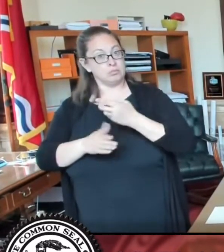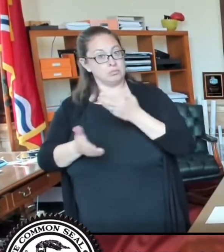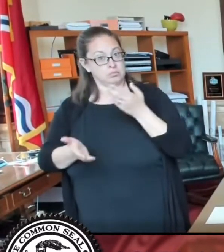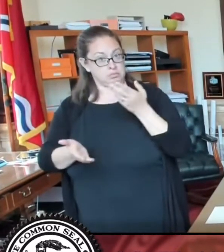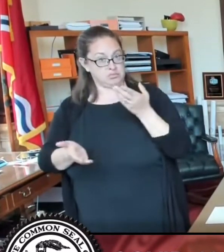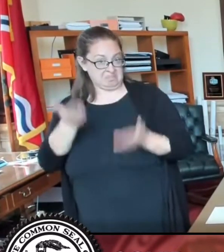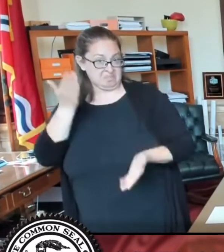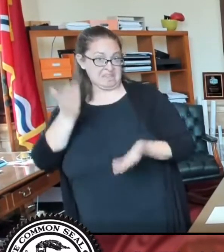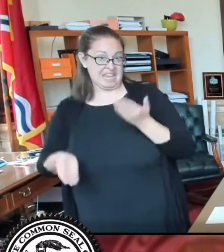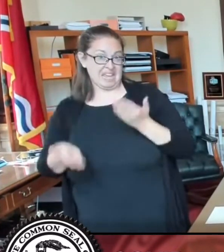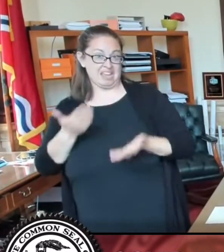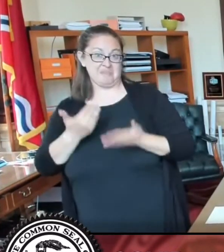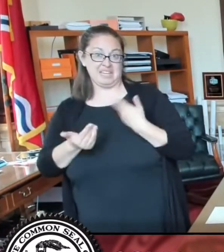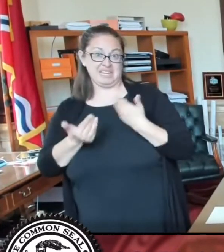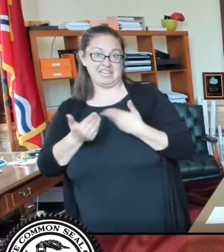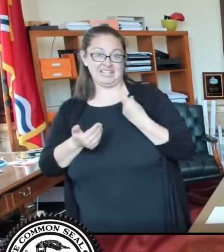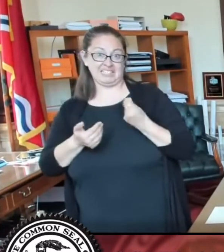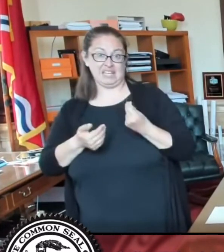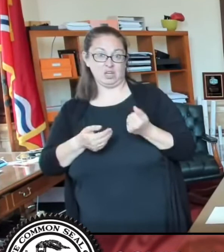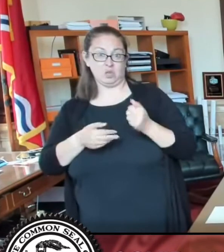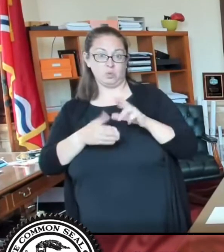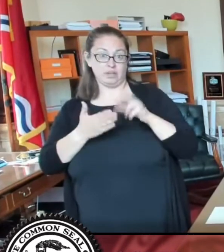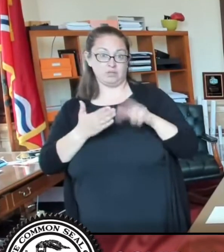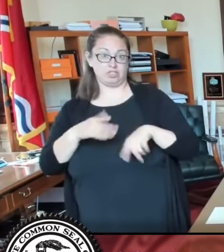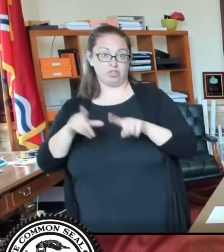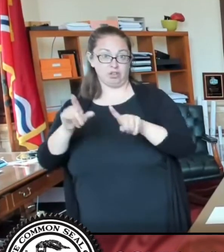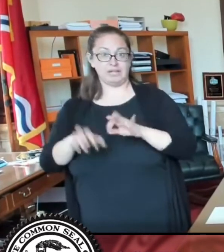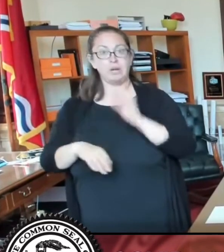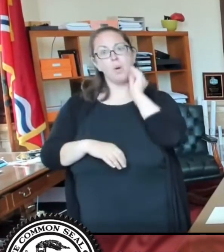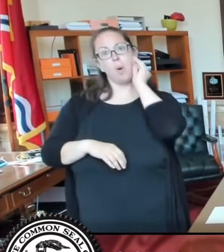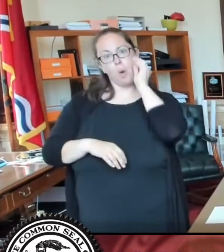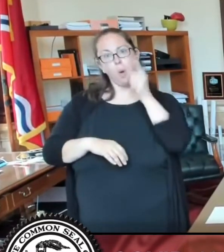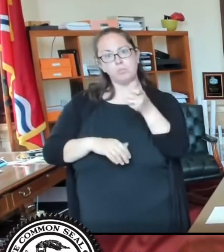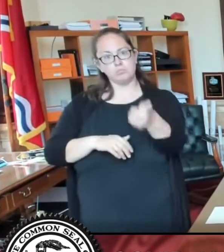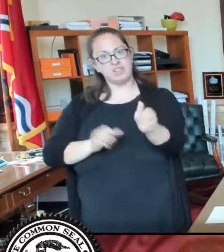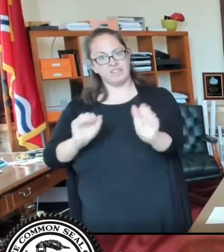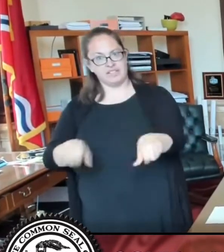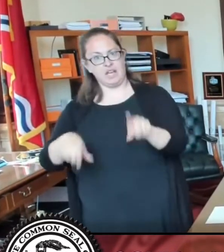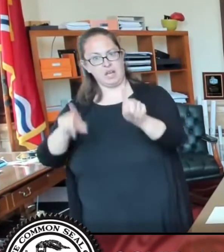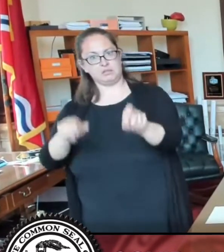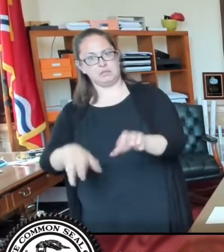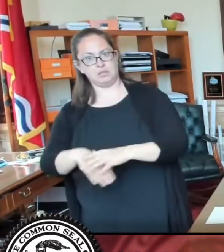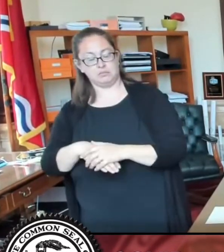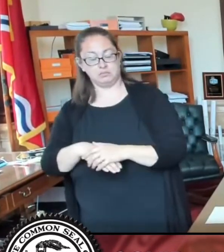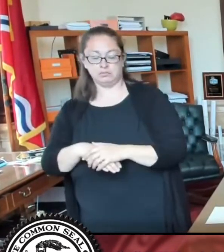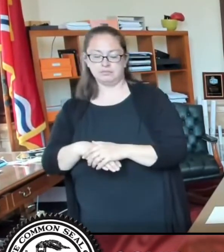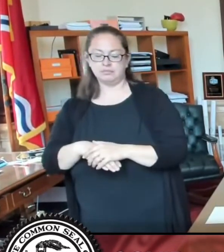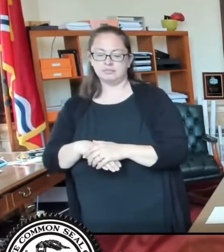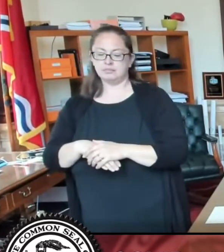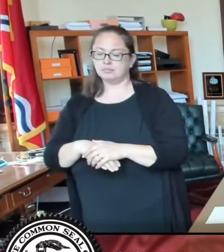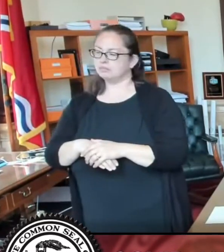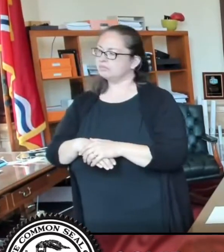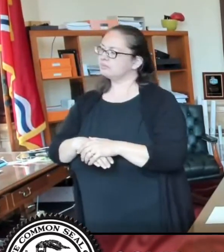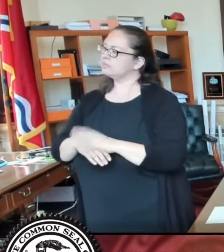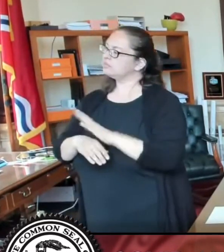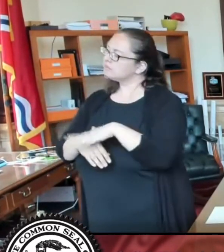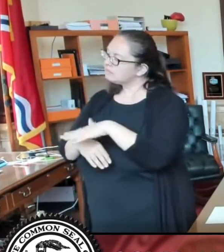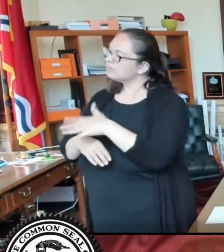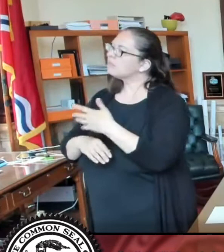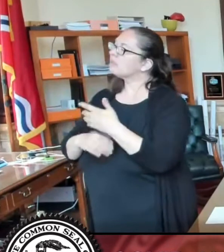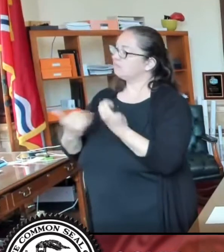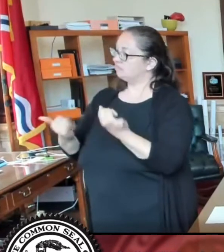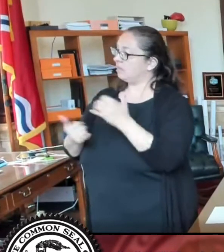perhaps an easy, quick result test that you could do at home. Amanda's question, Mayor, is now that the CARES Act,